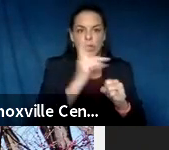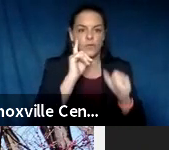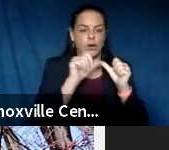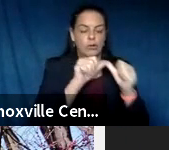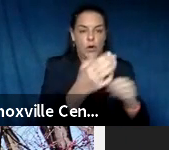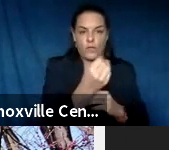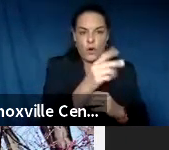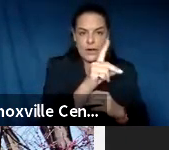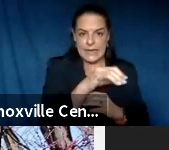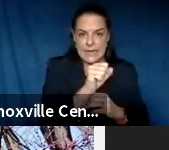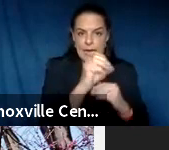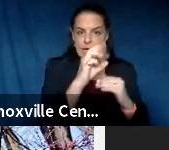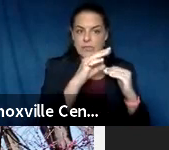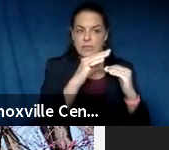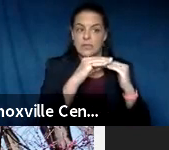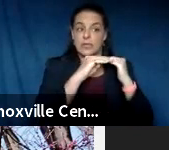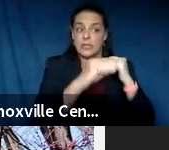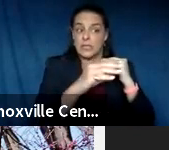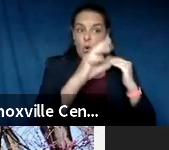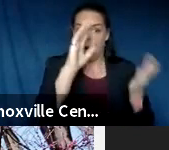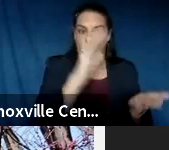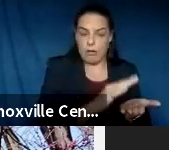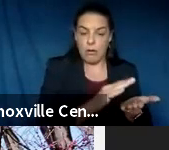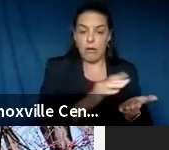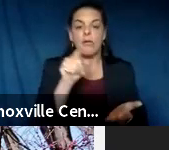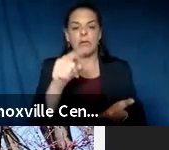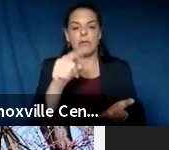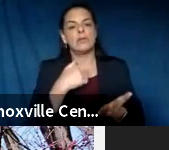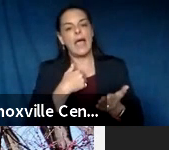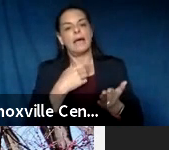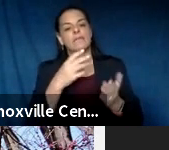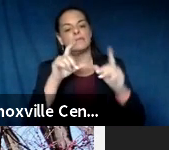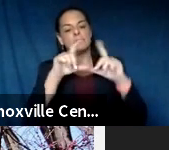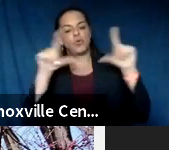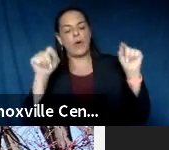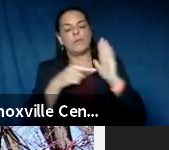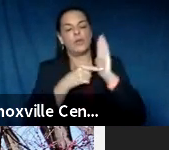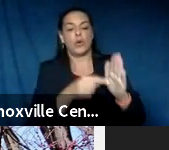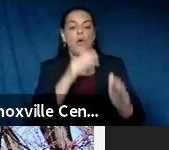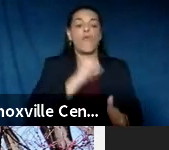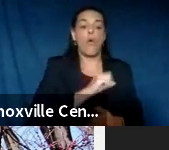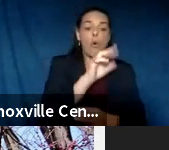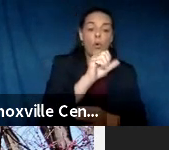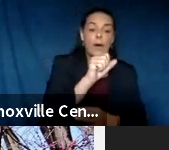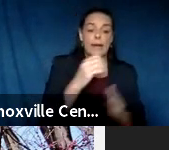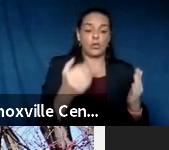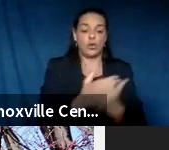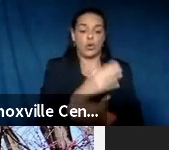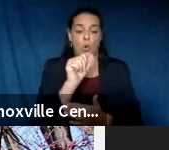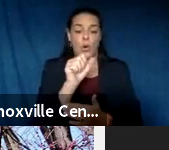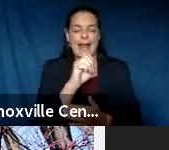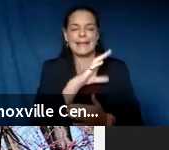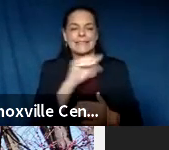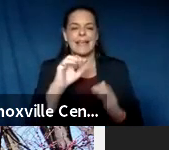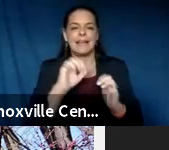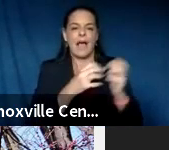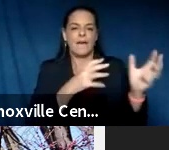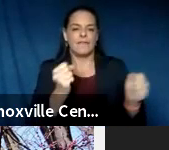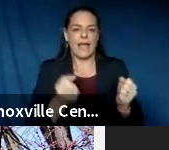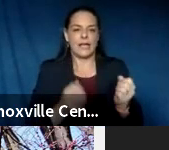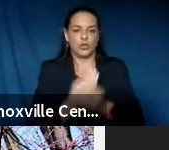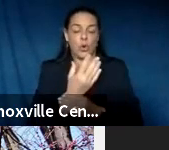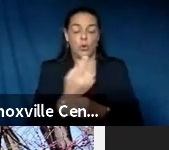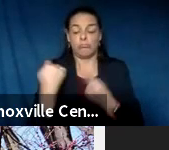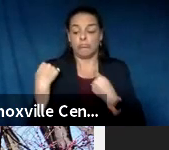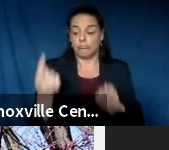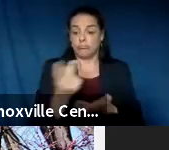To illustrate this benchmark, we have a bar graph that shows previous cases, new cases, and the growth rate over time. In the last 14